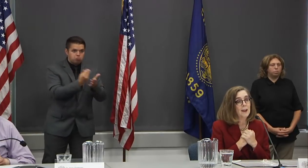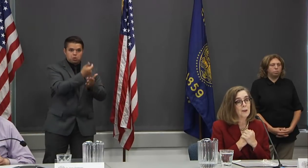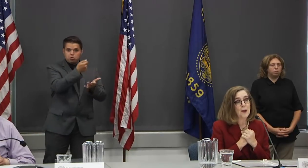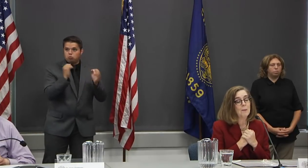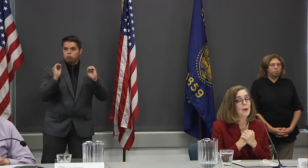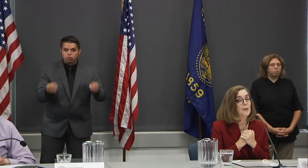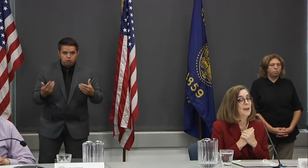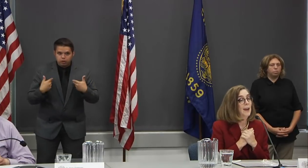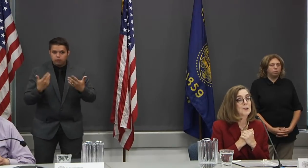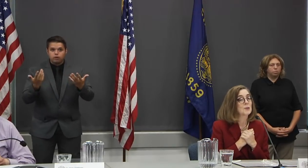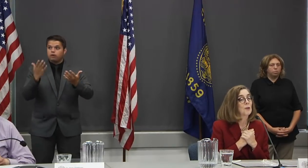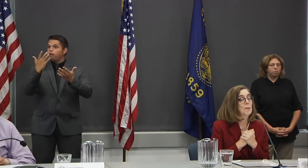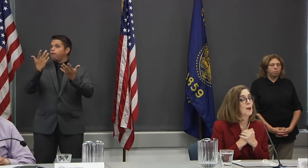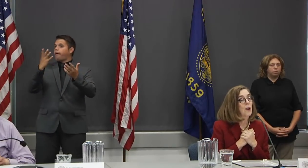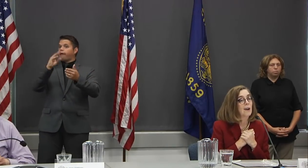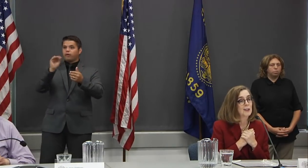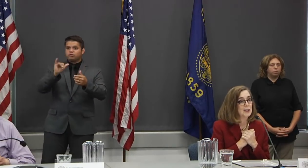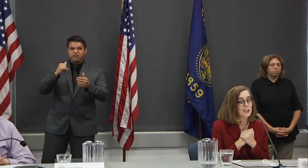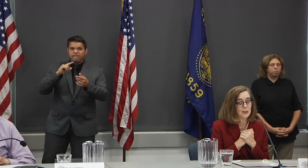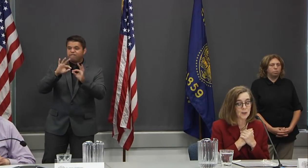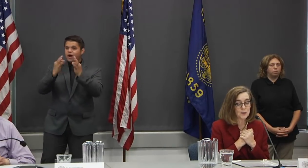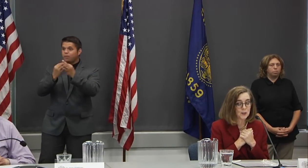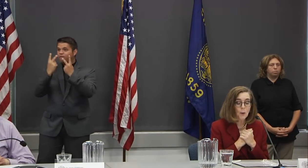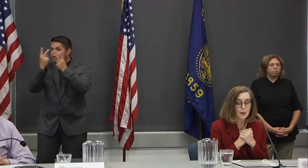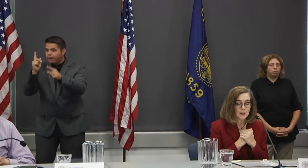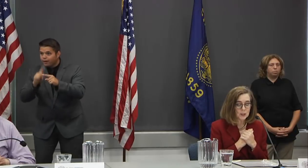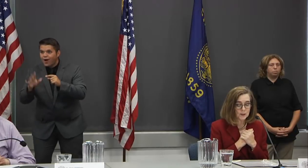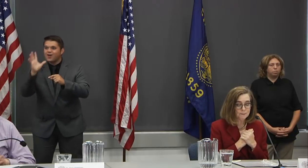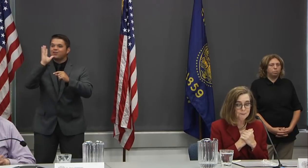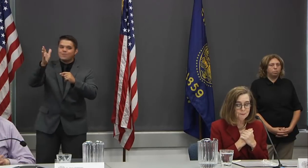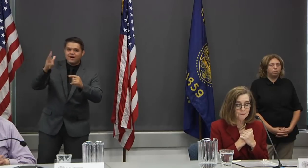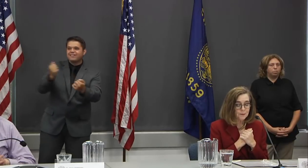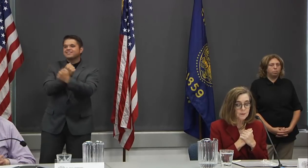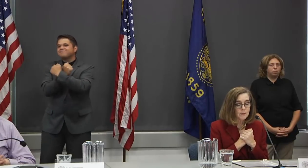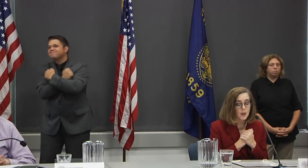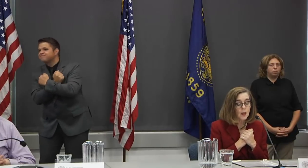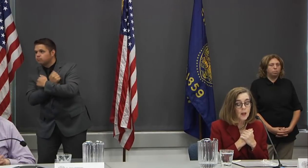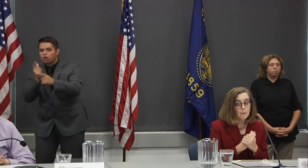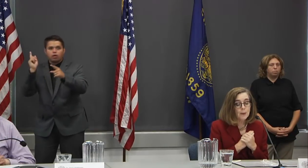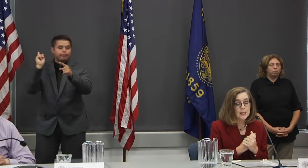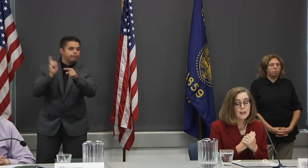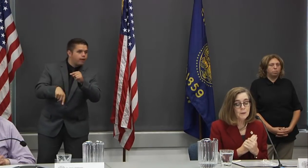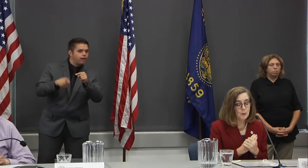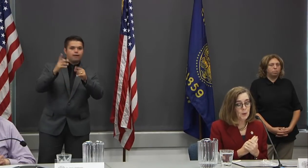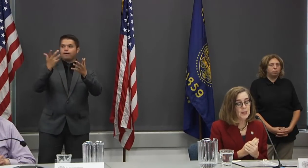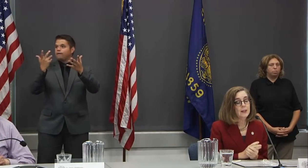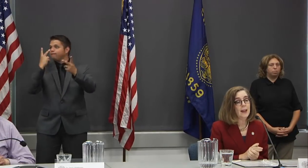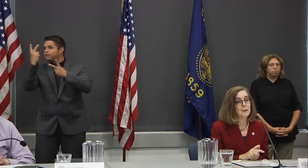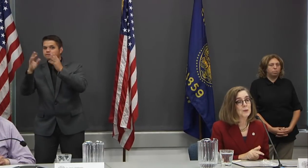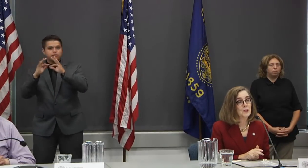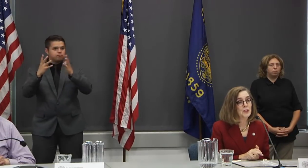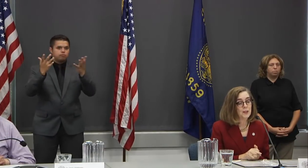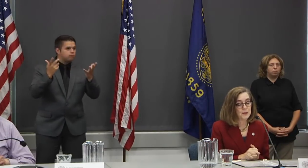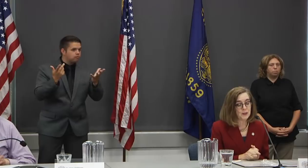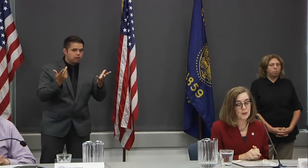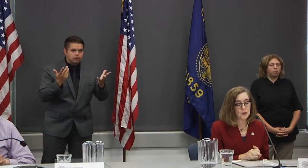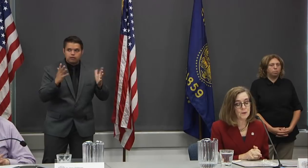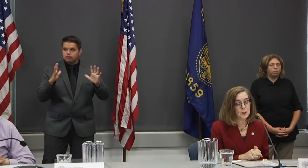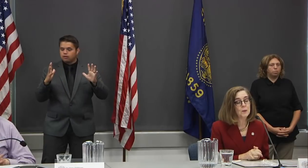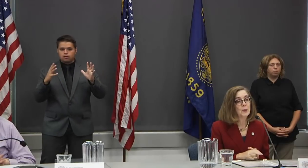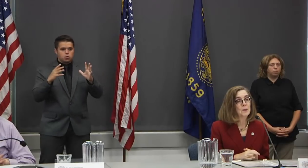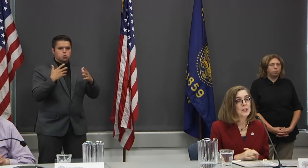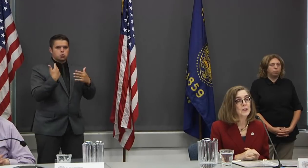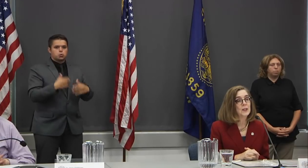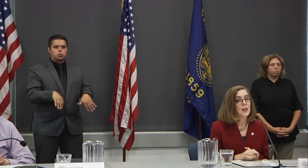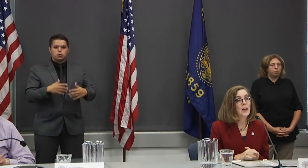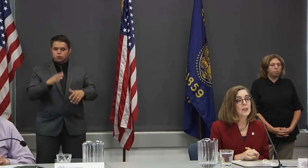give Grandma that extra bear hug she deserves so much. Many of you put in extra shifts to serve